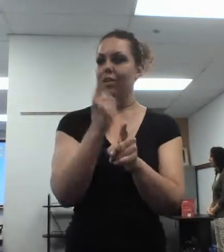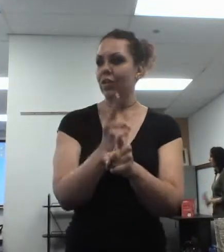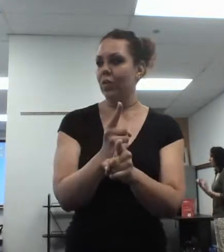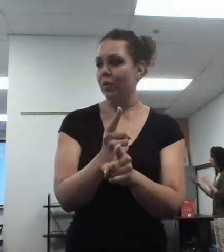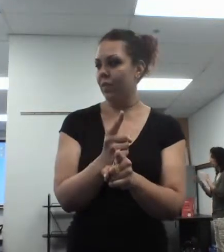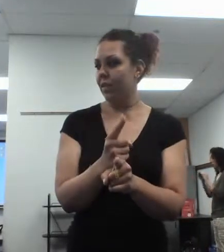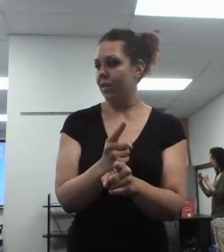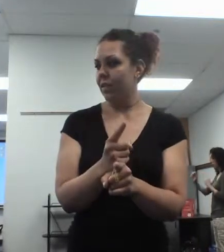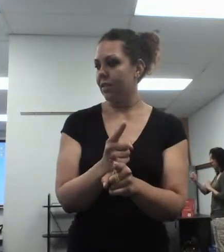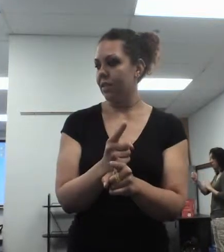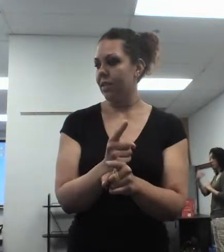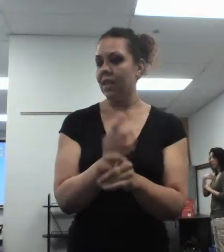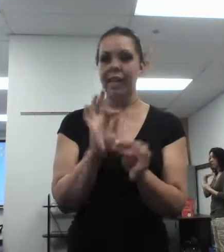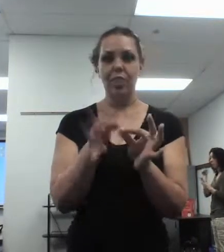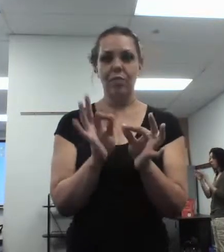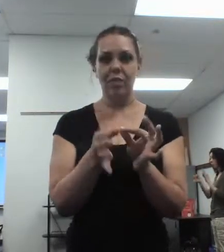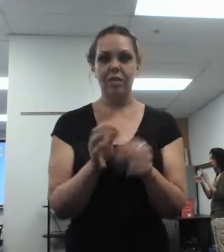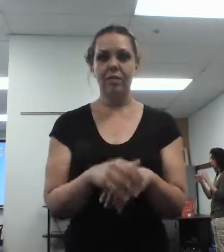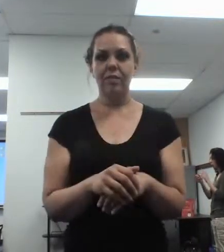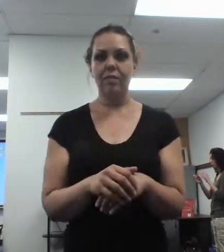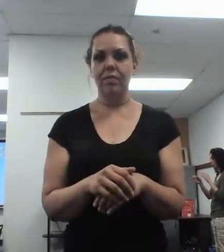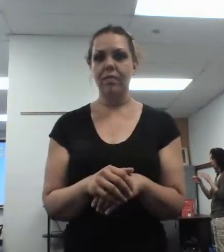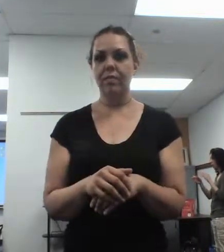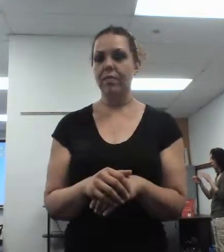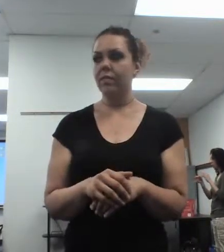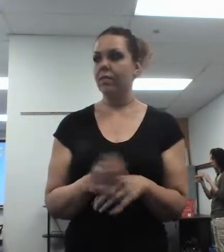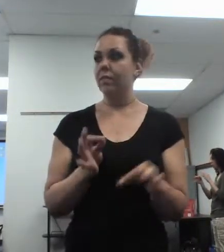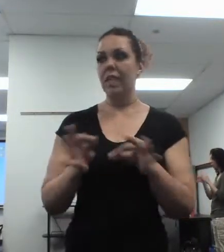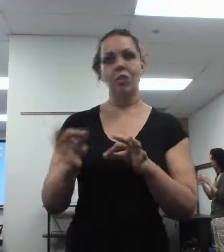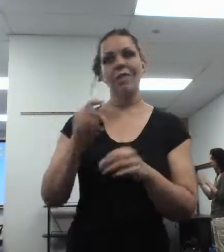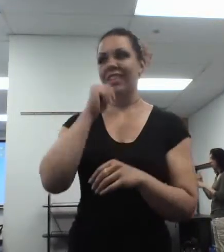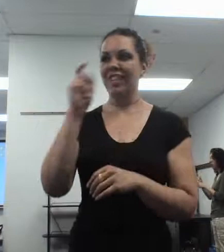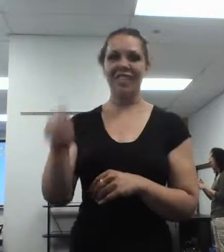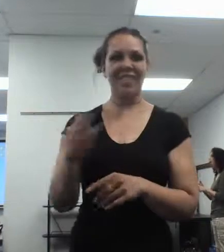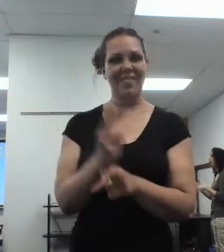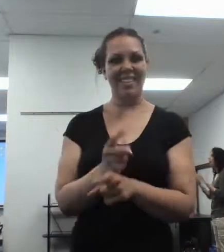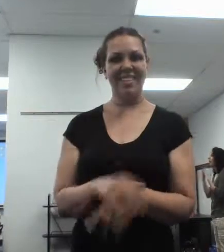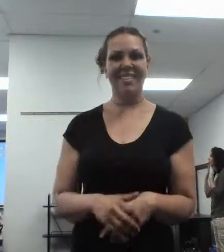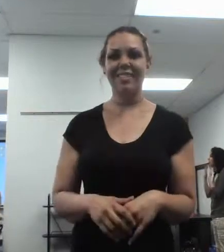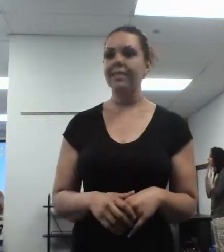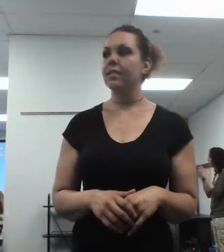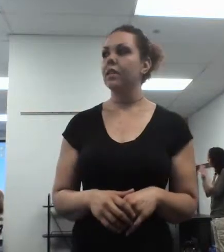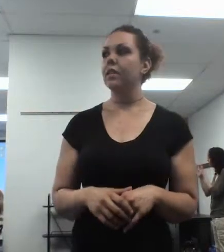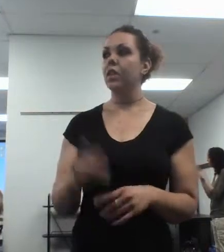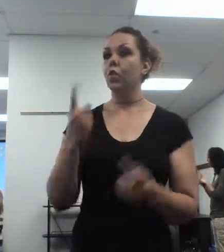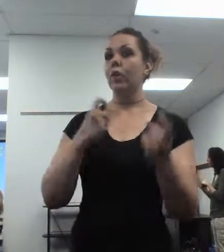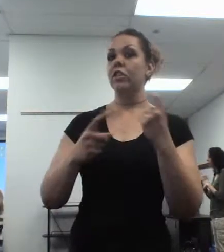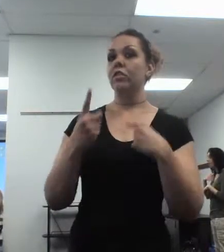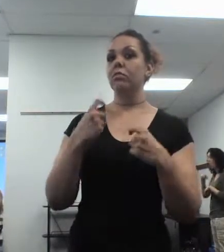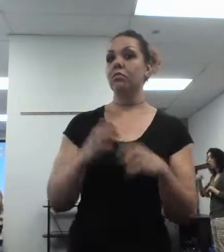needs no explanation, right? Great. Questions? Comments?